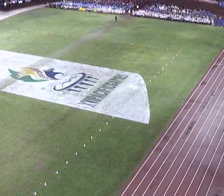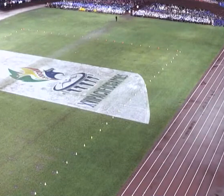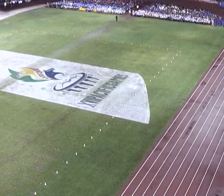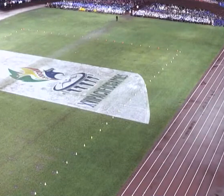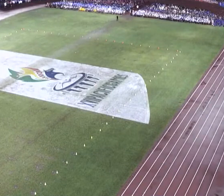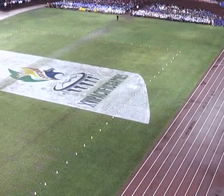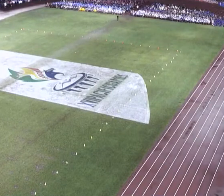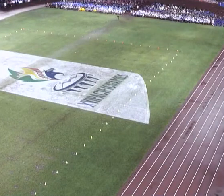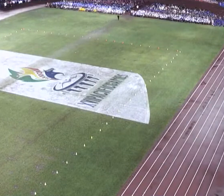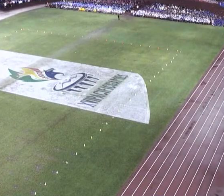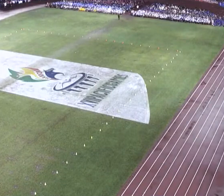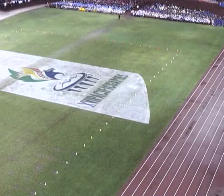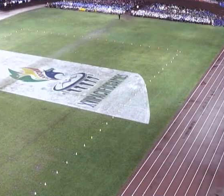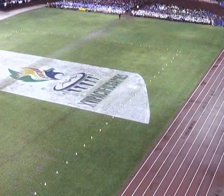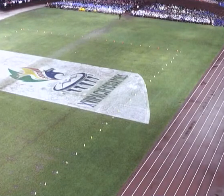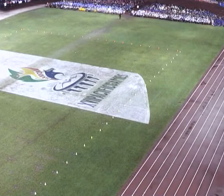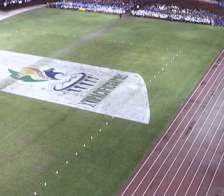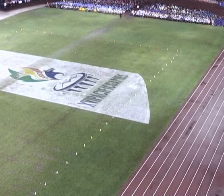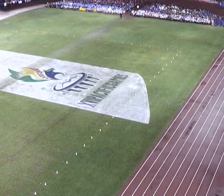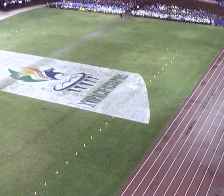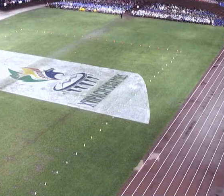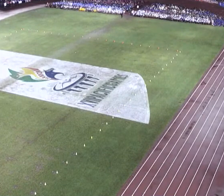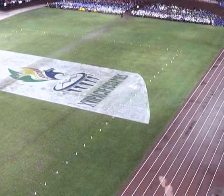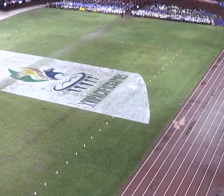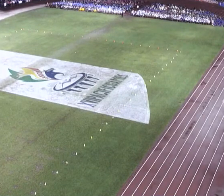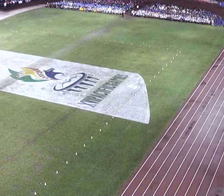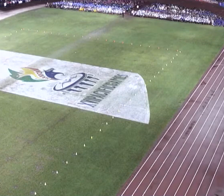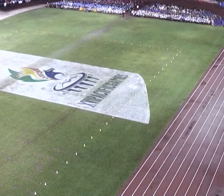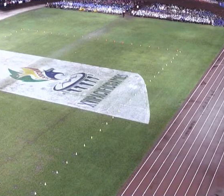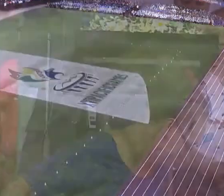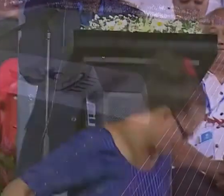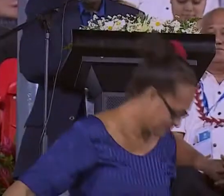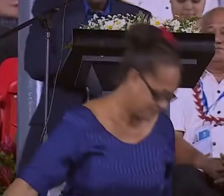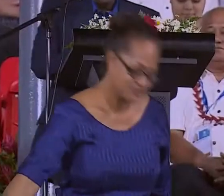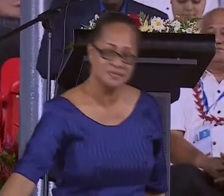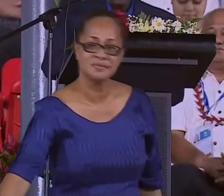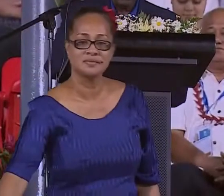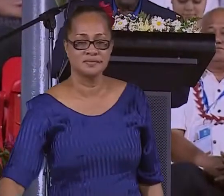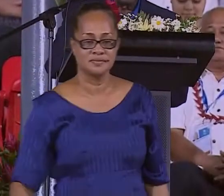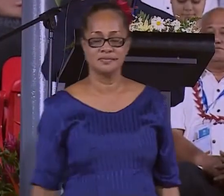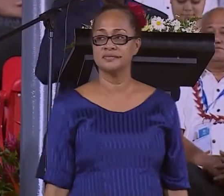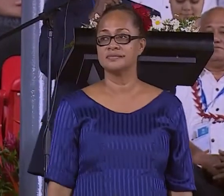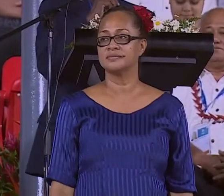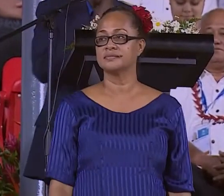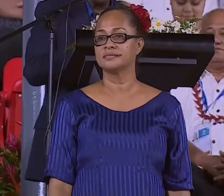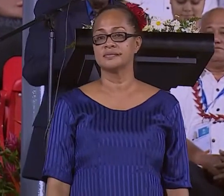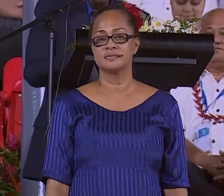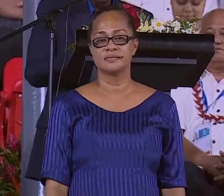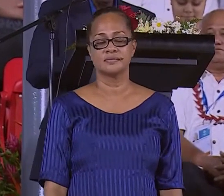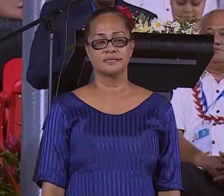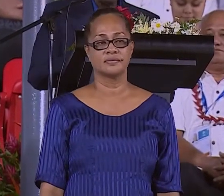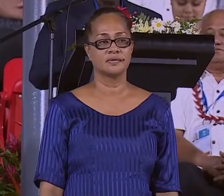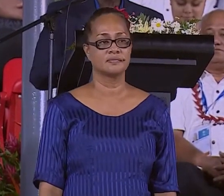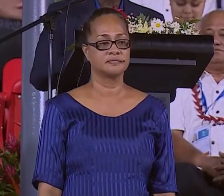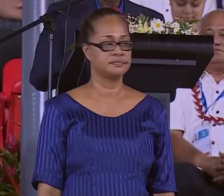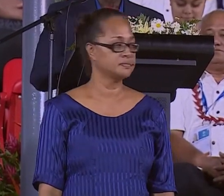Pacific Games has presented for Samoa in taking up the hosting for this year. We now have the remarks by the President of the